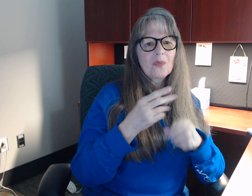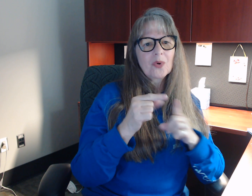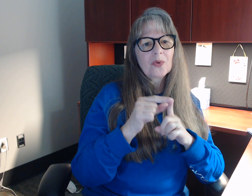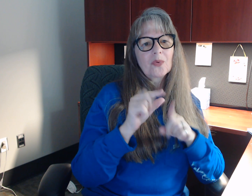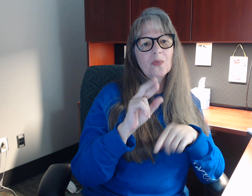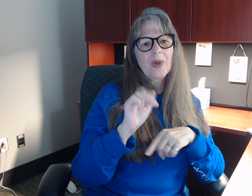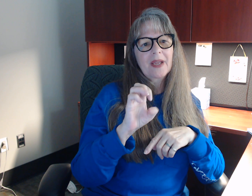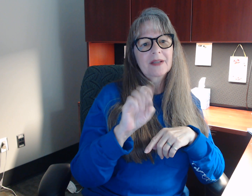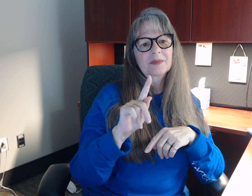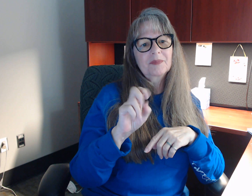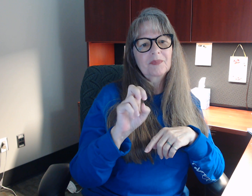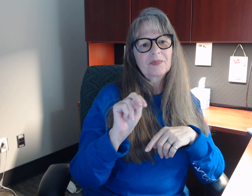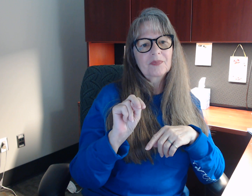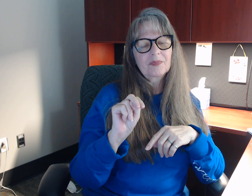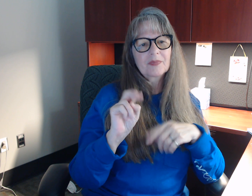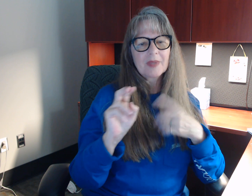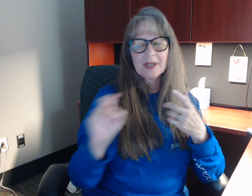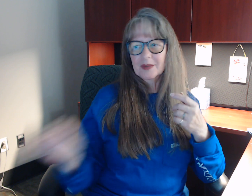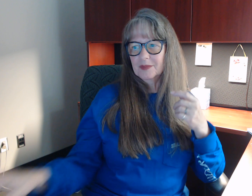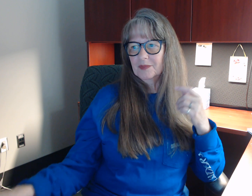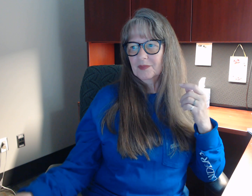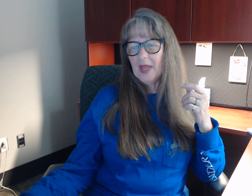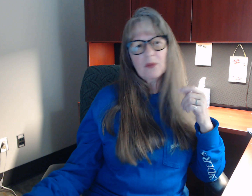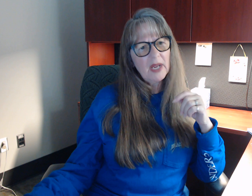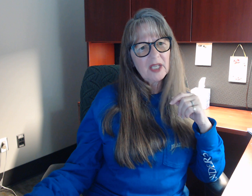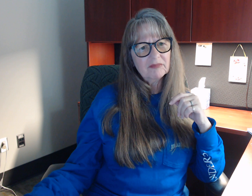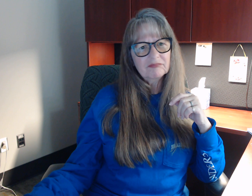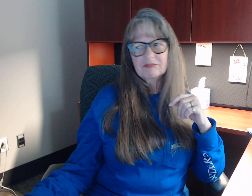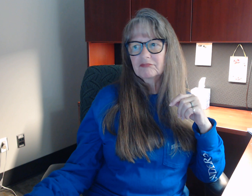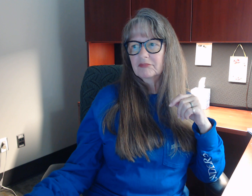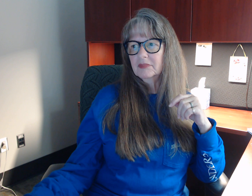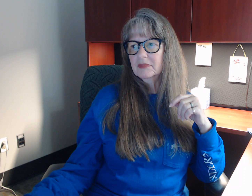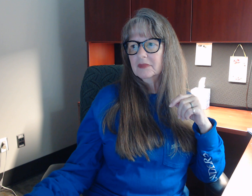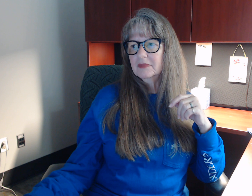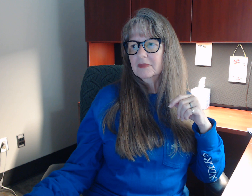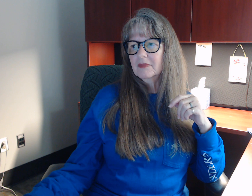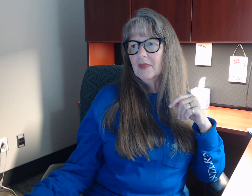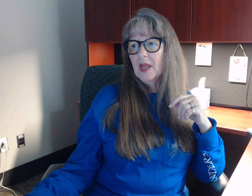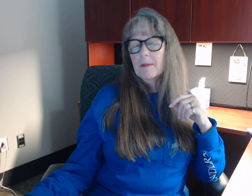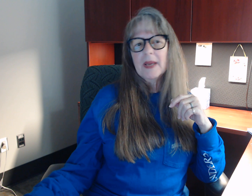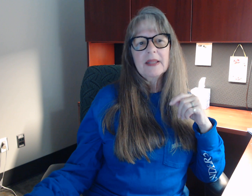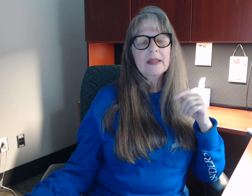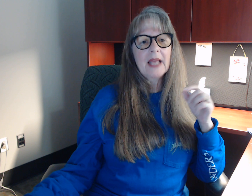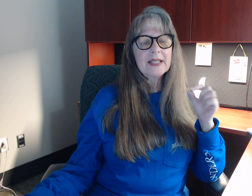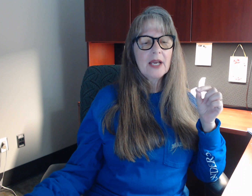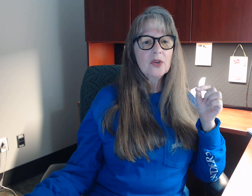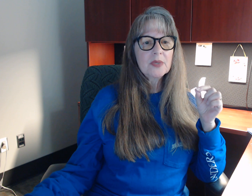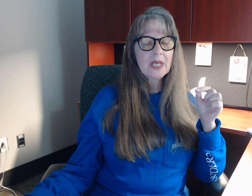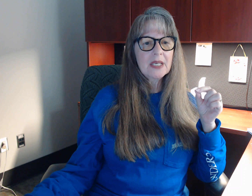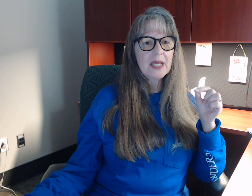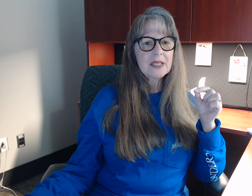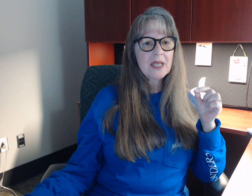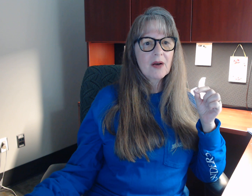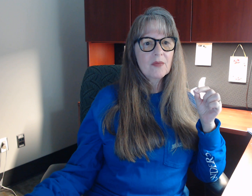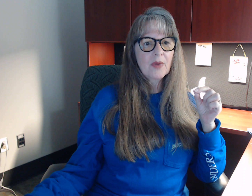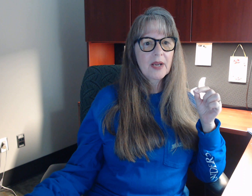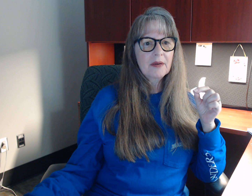word reckon. I reckon. But that's how you would say it in ASL, right?